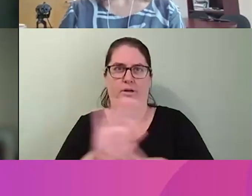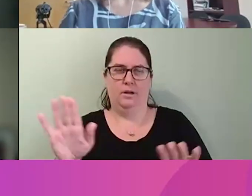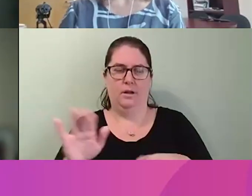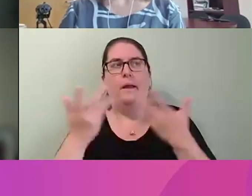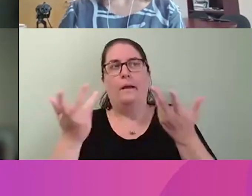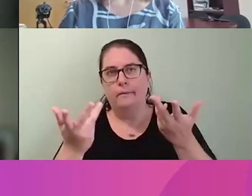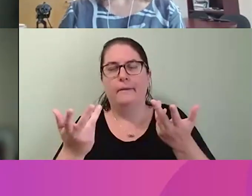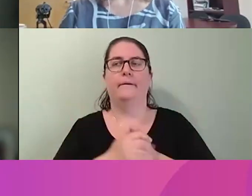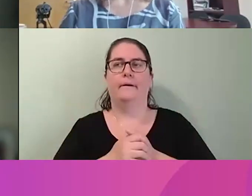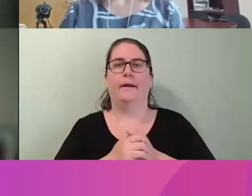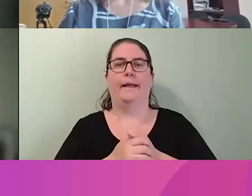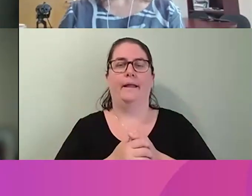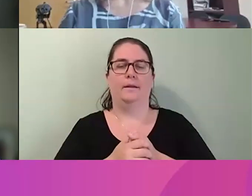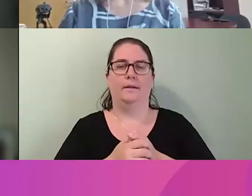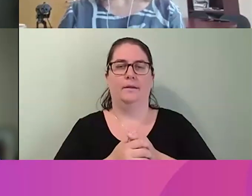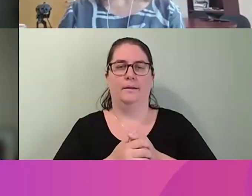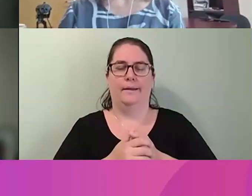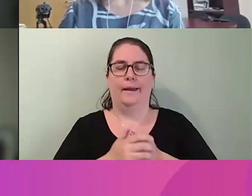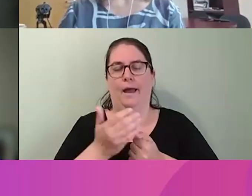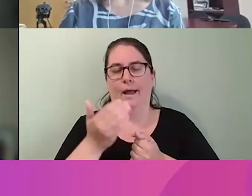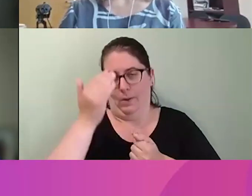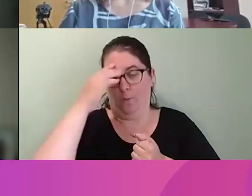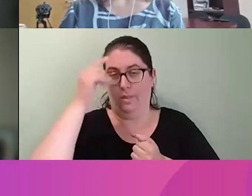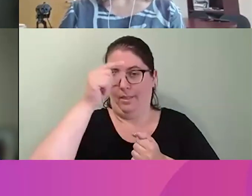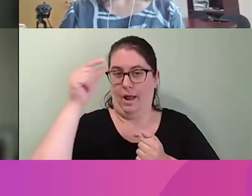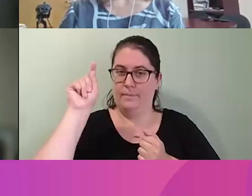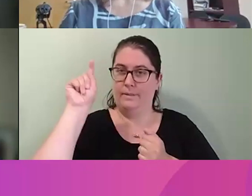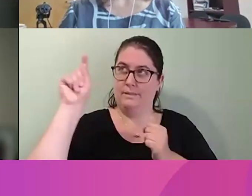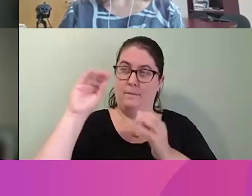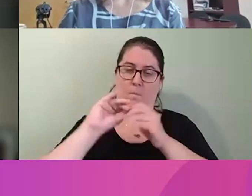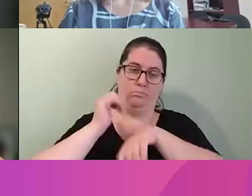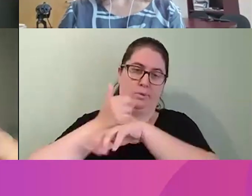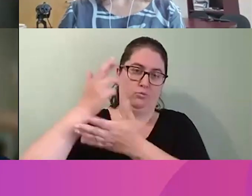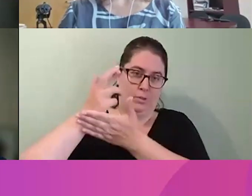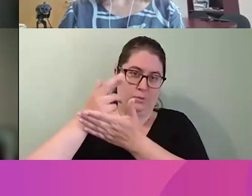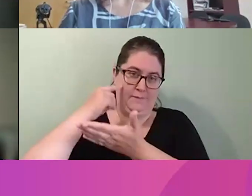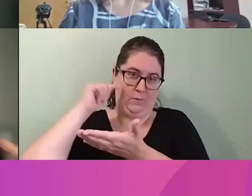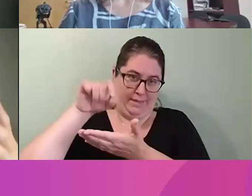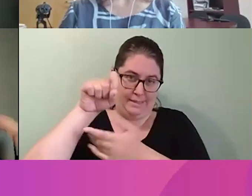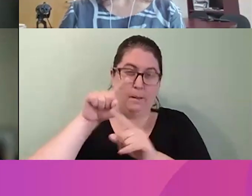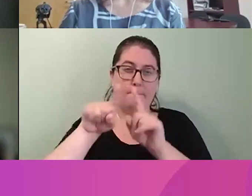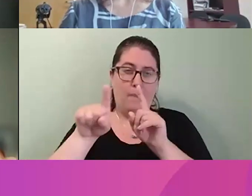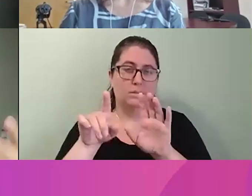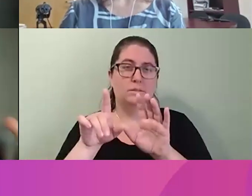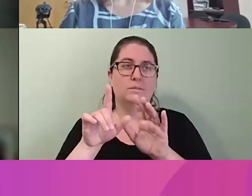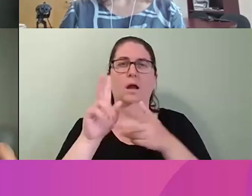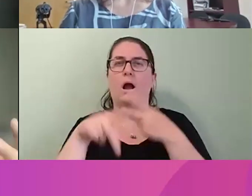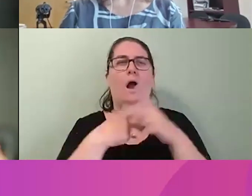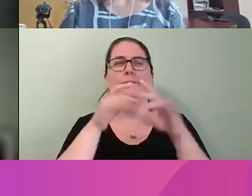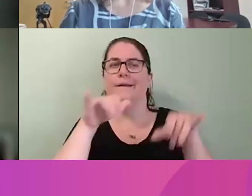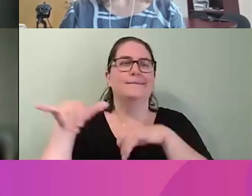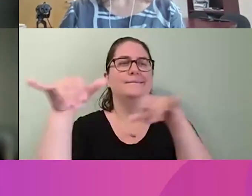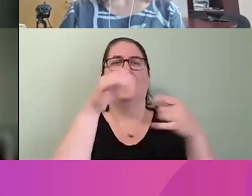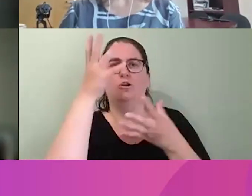certainly, if and I know that the government is putting resources toward this right now, but sort of some kind of standardized data